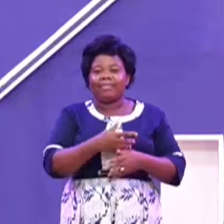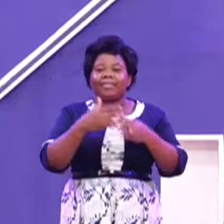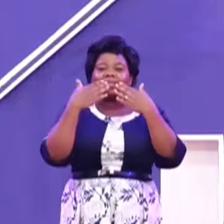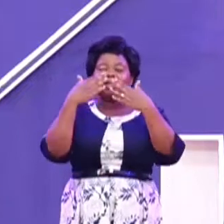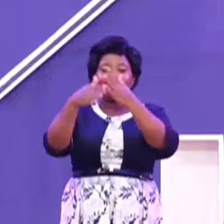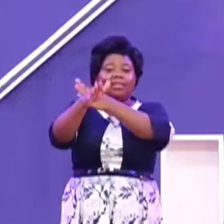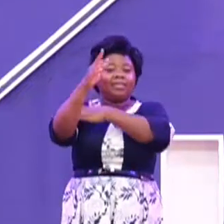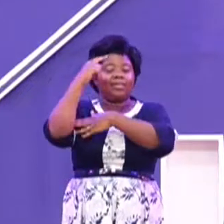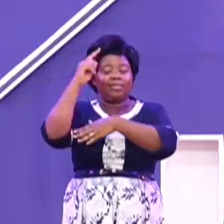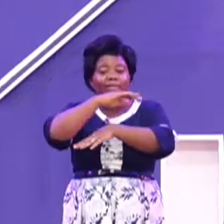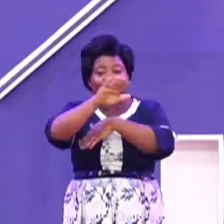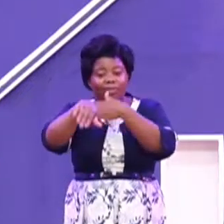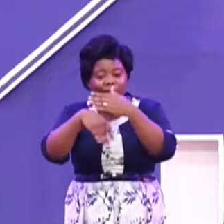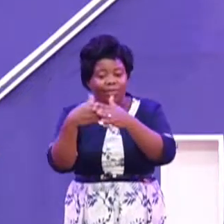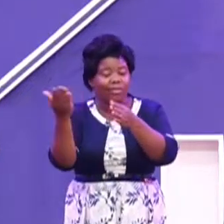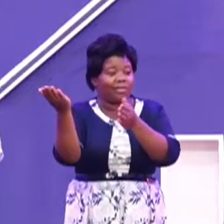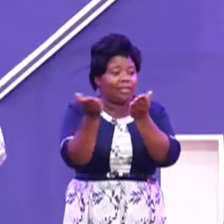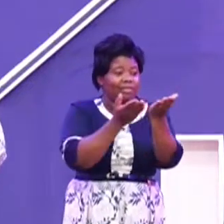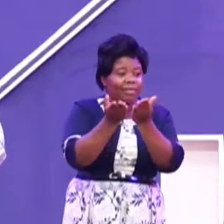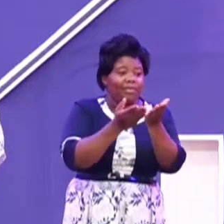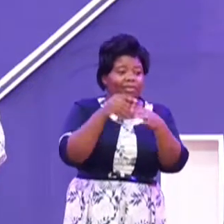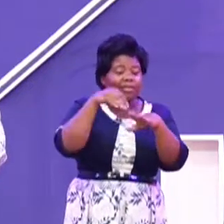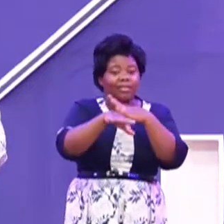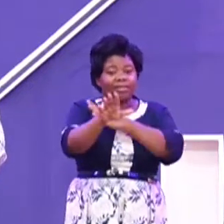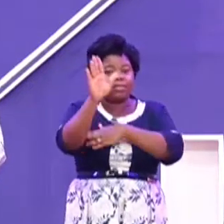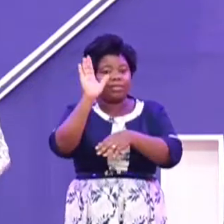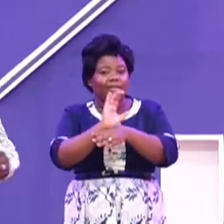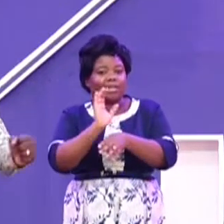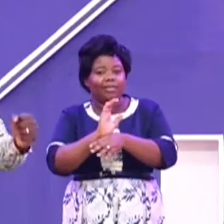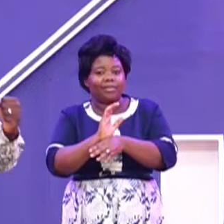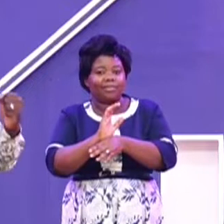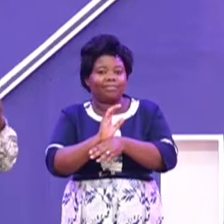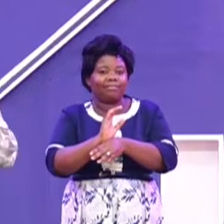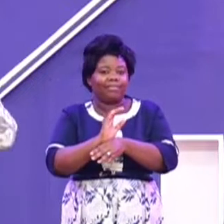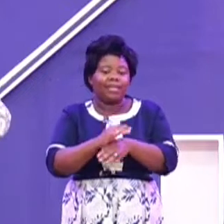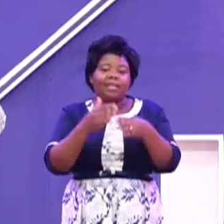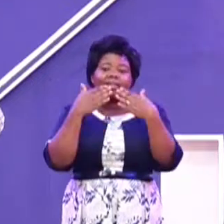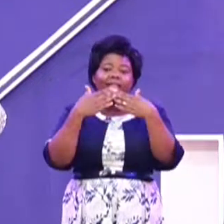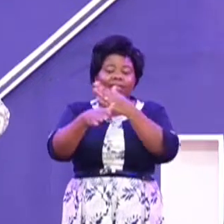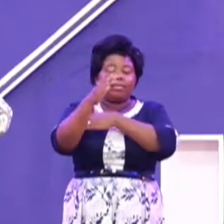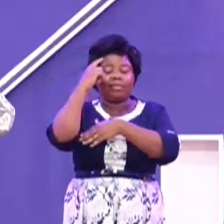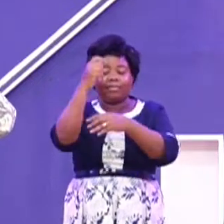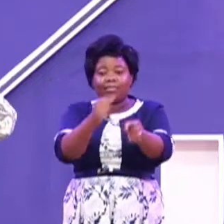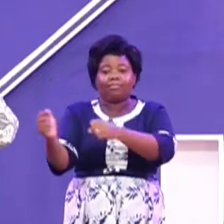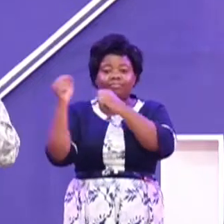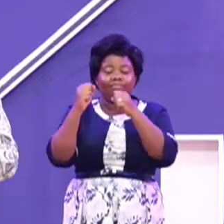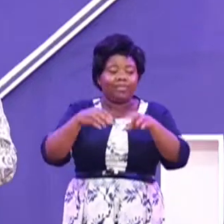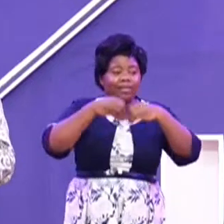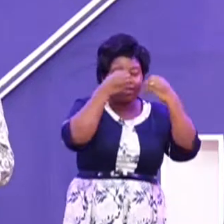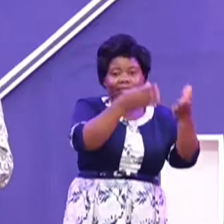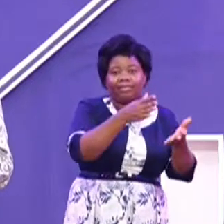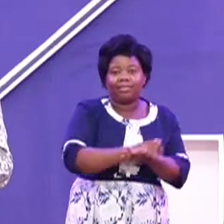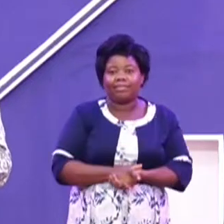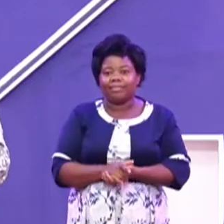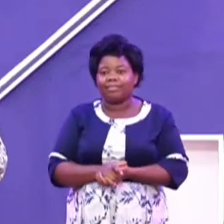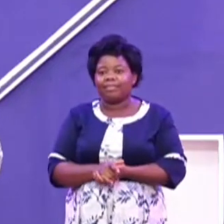mukama olw'obuweereza bonna bw'okola mu nyumba ya mukama. Amen. Era twebaza mukama olw'amaanyi g'akuwadde. And we thank the Lord for the strength he has